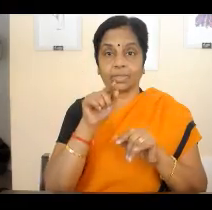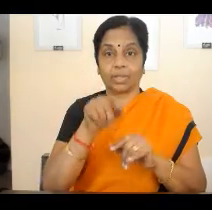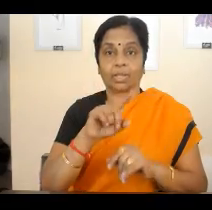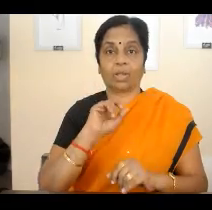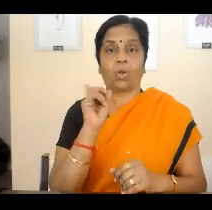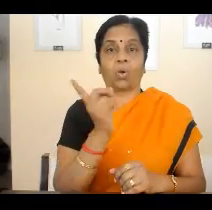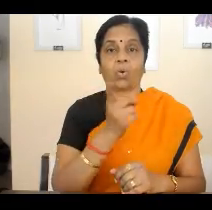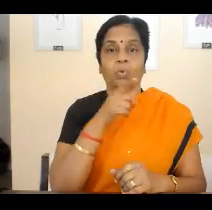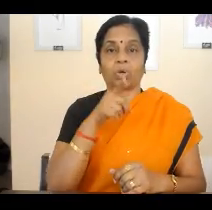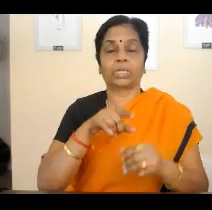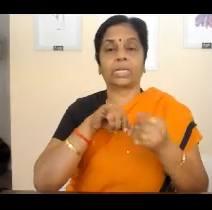these systems.